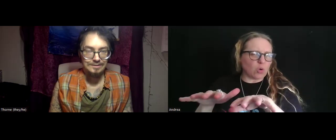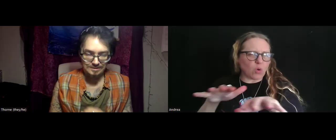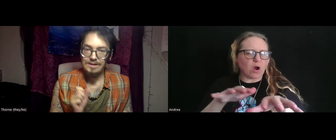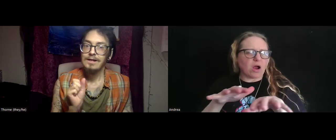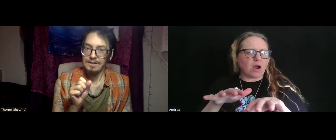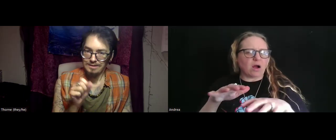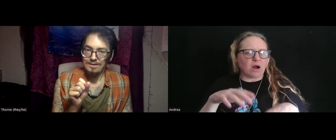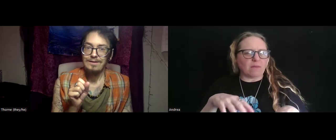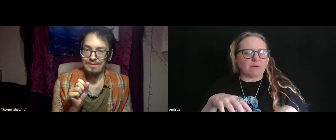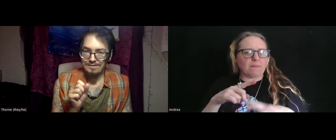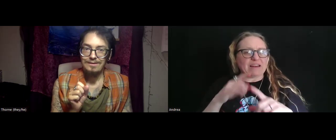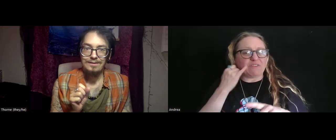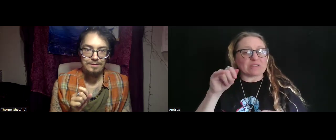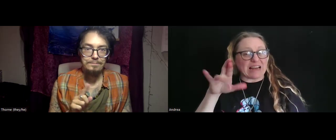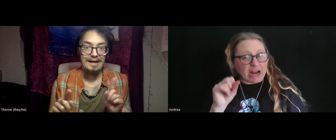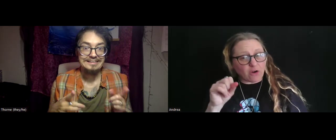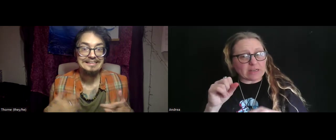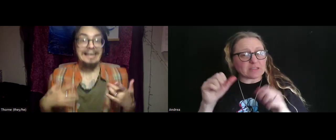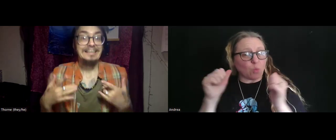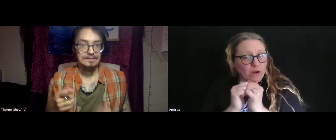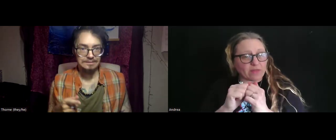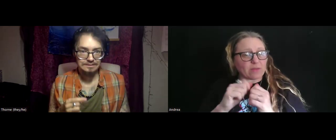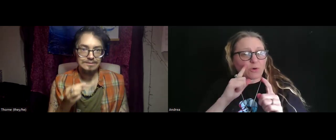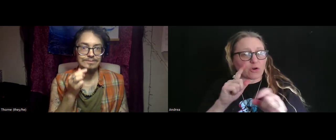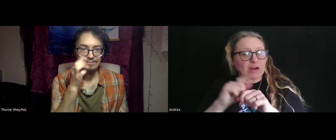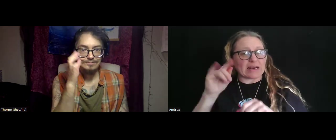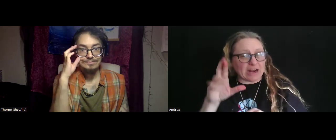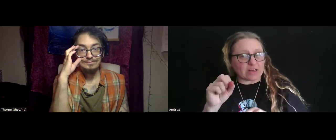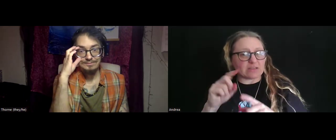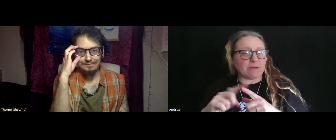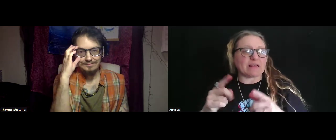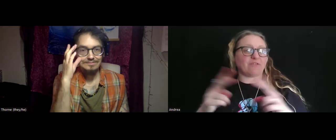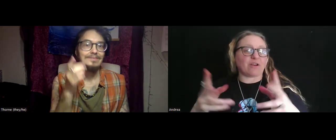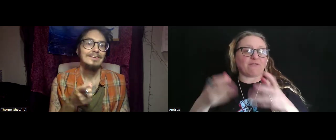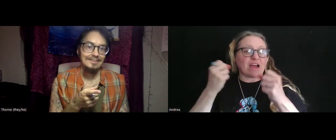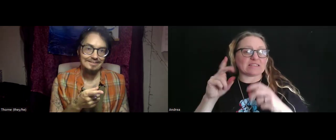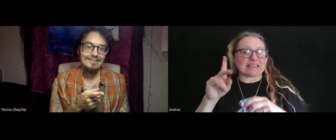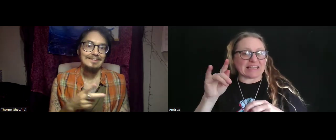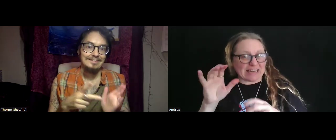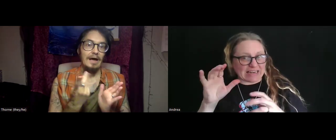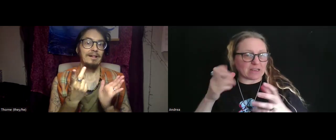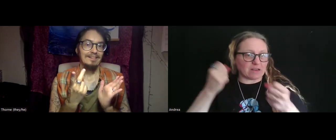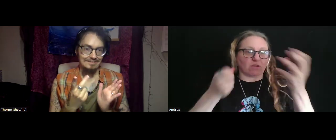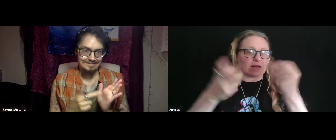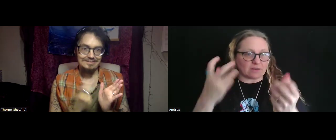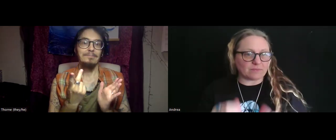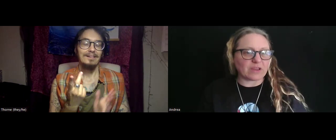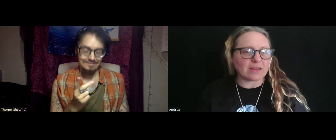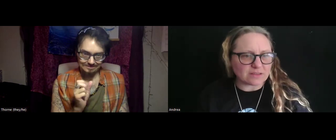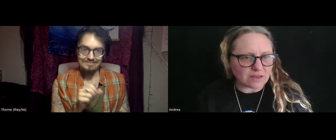slow. But if it was an Aries with Mercury and Aries, maybe that's very fast and kinetic, like, yeah, that's